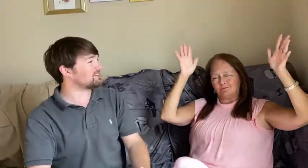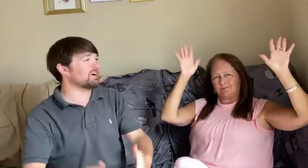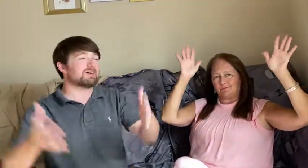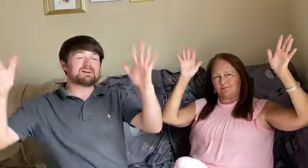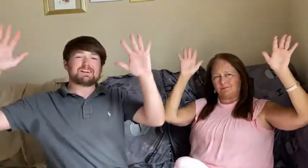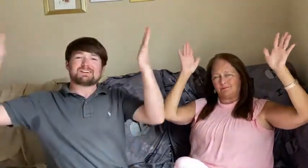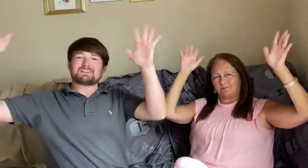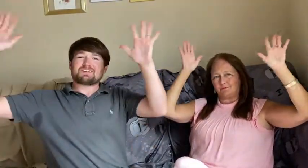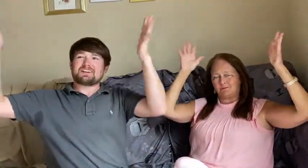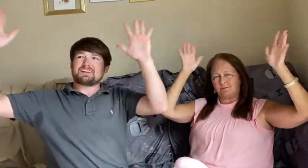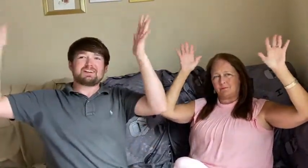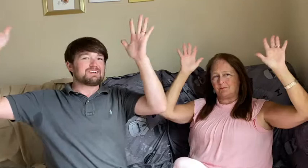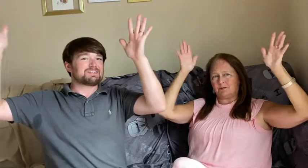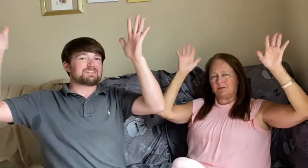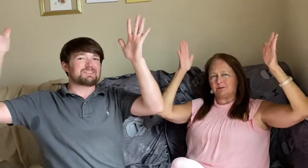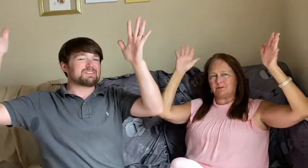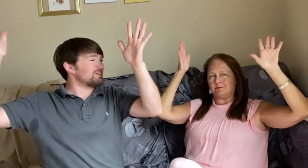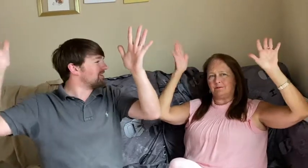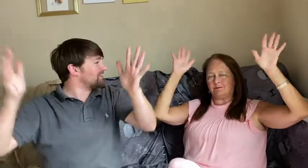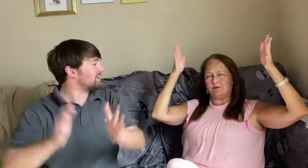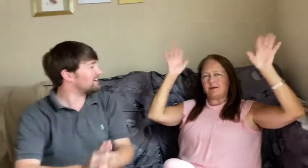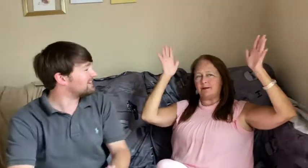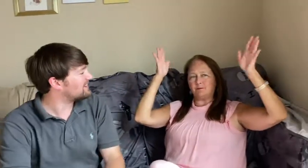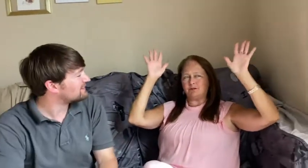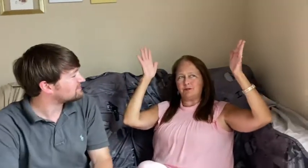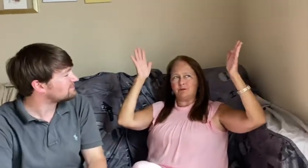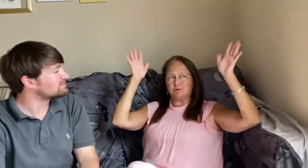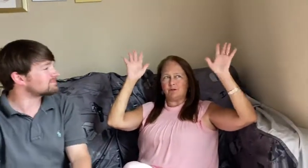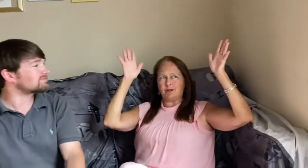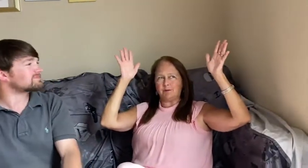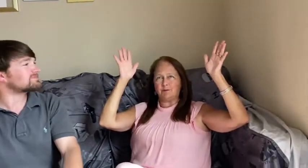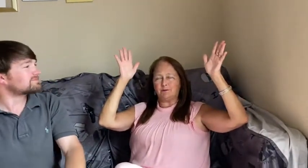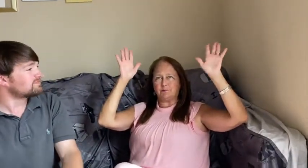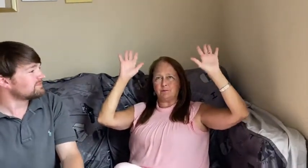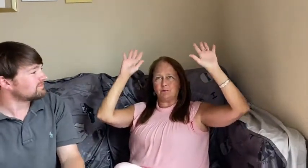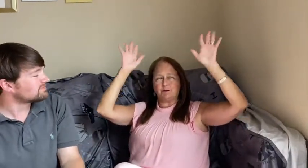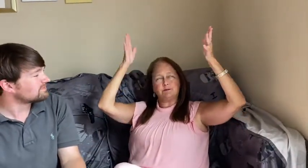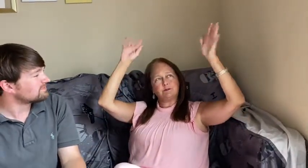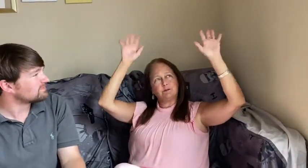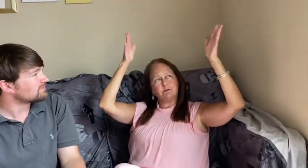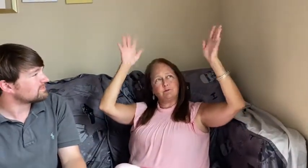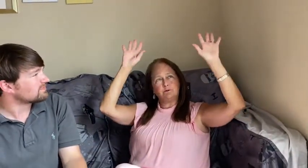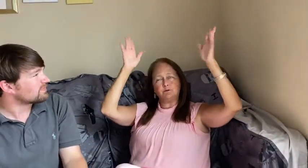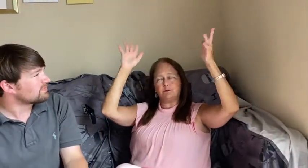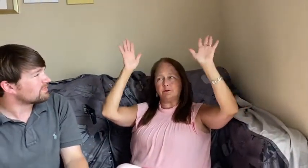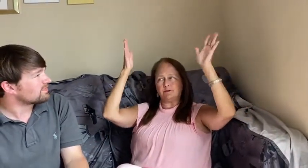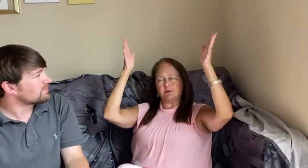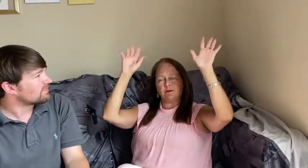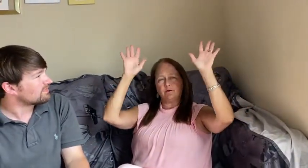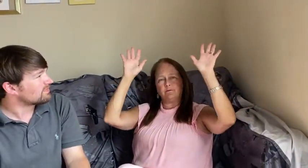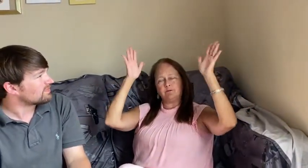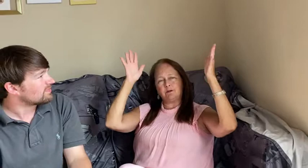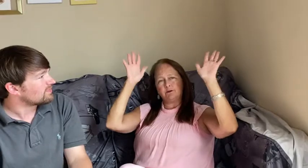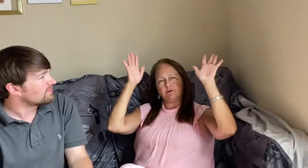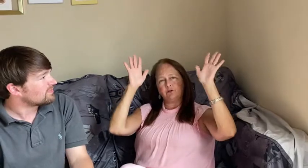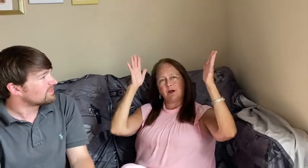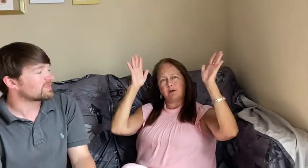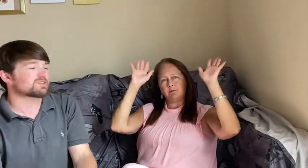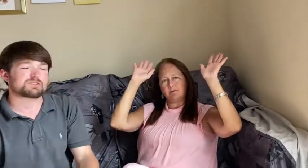so right here, because they're not able to hear the clapping, but when they see you doing this, they know they've done a good job.